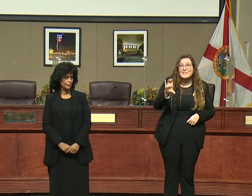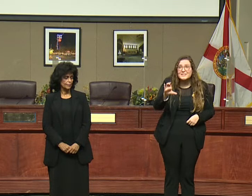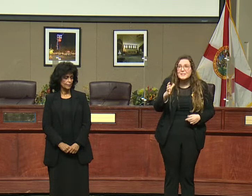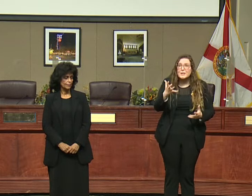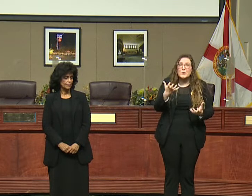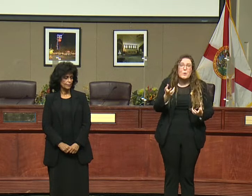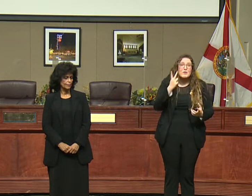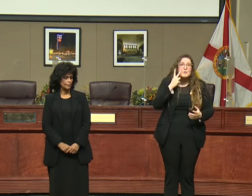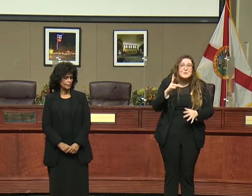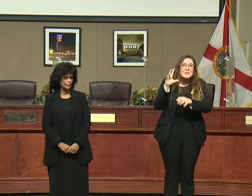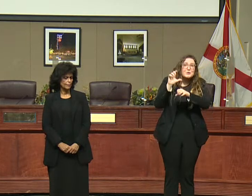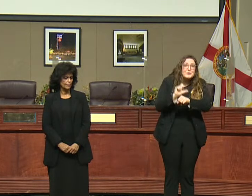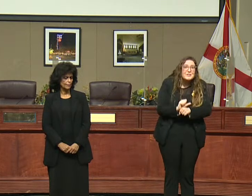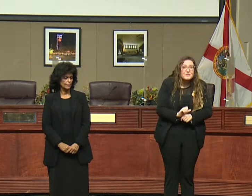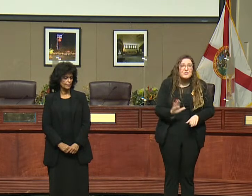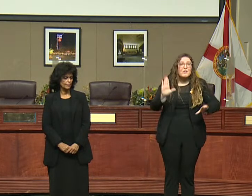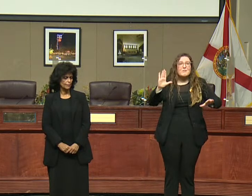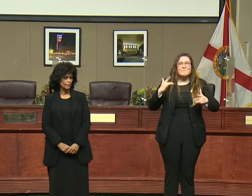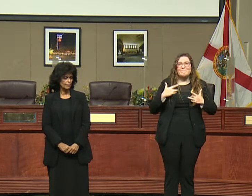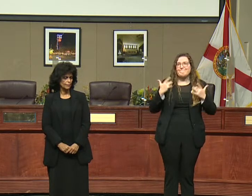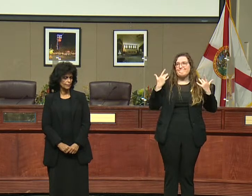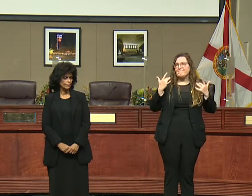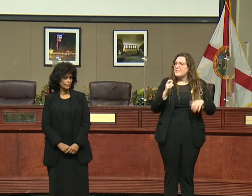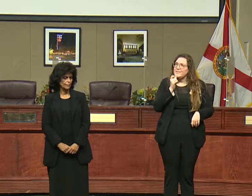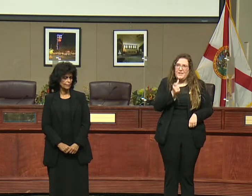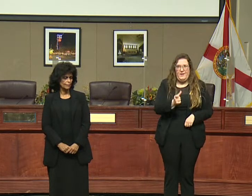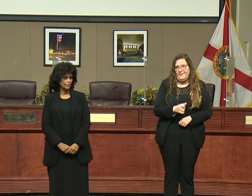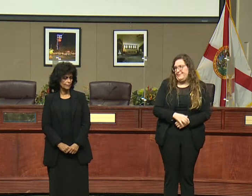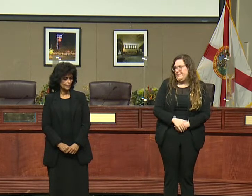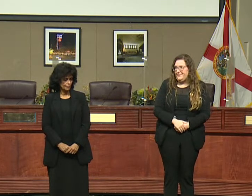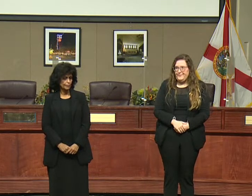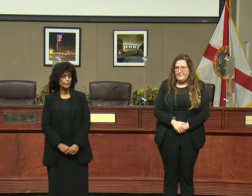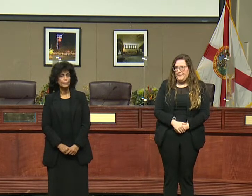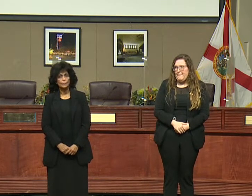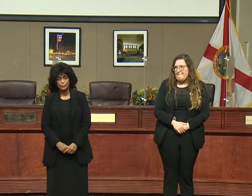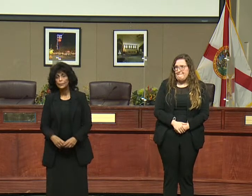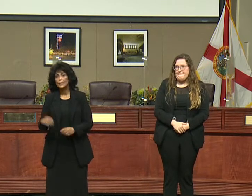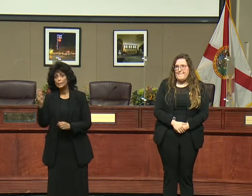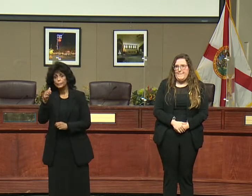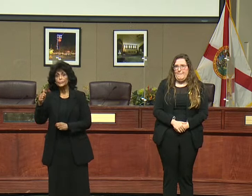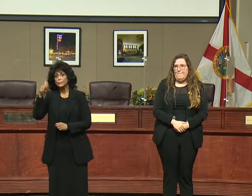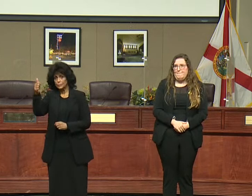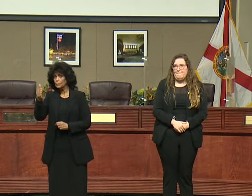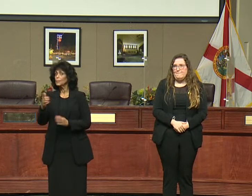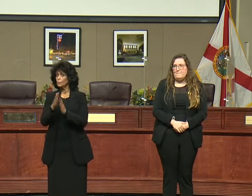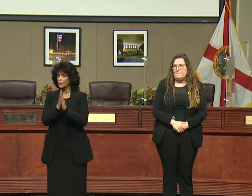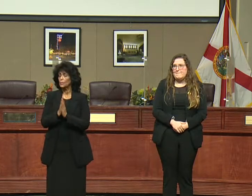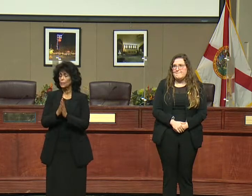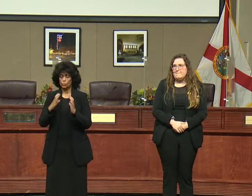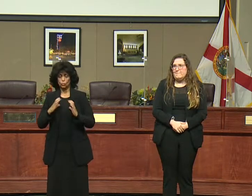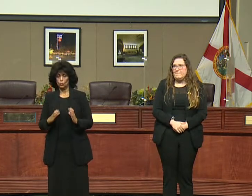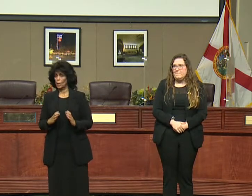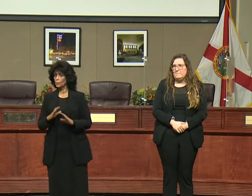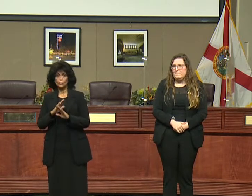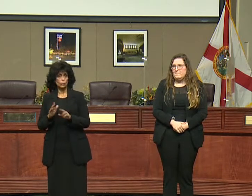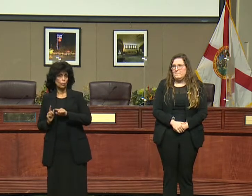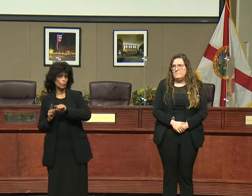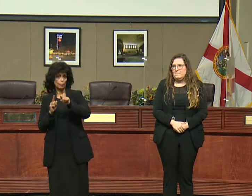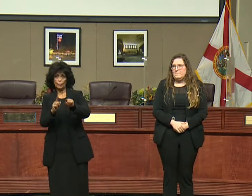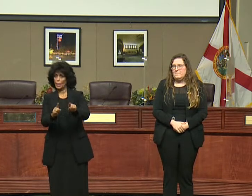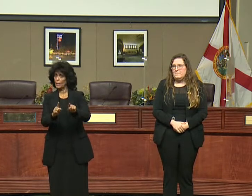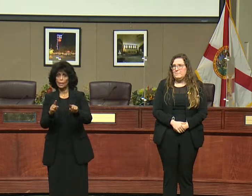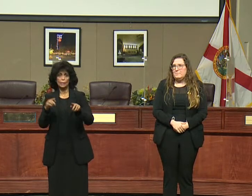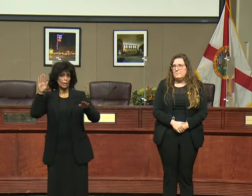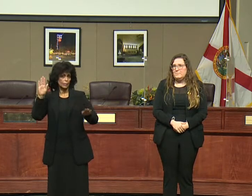traditional inaugural events. La administración entrante ha solicitado a los ciudadanos que por favor no viajen al evento de